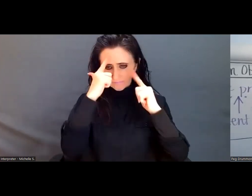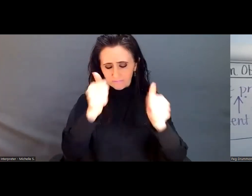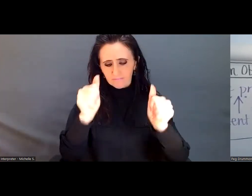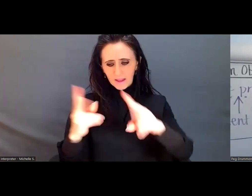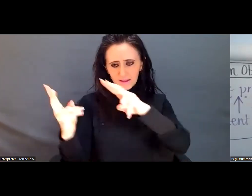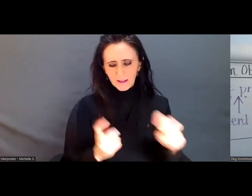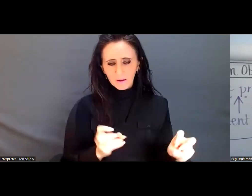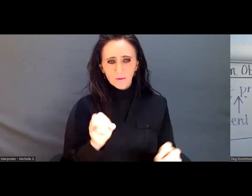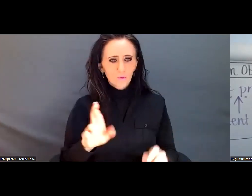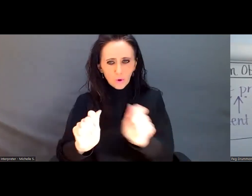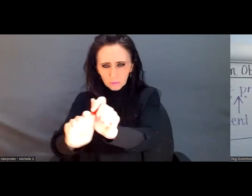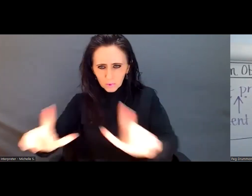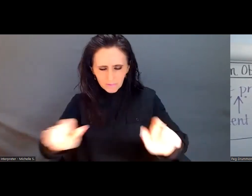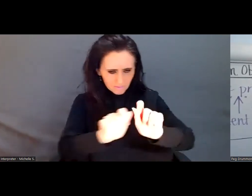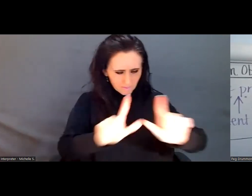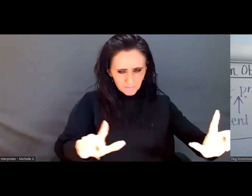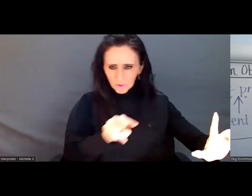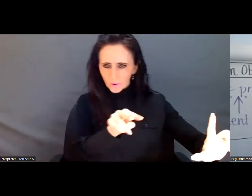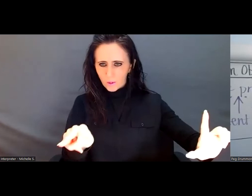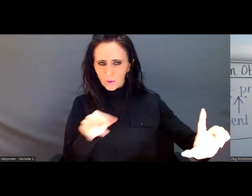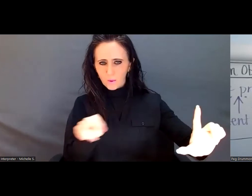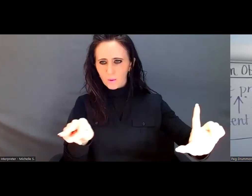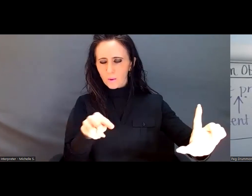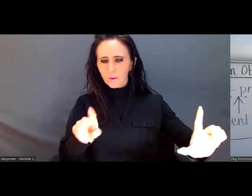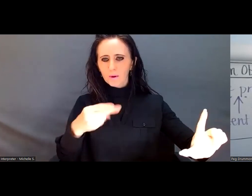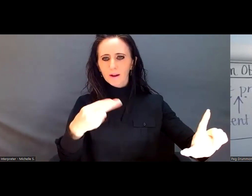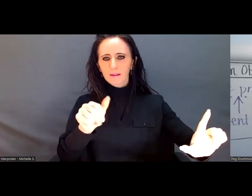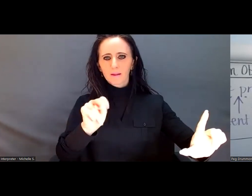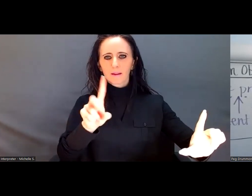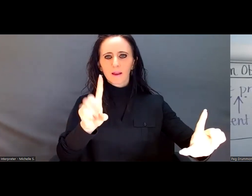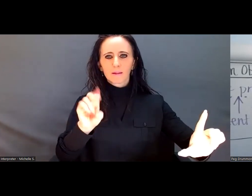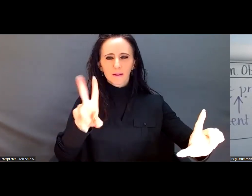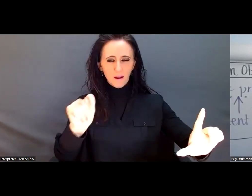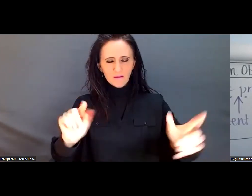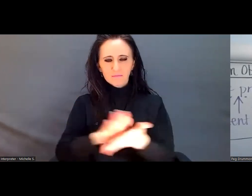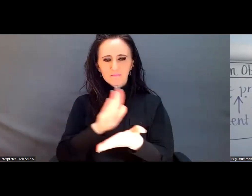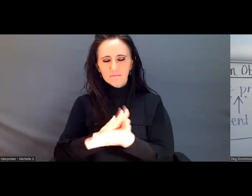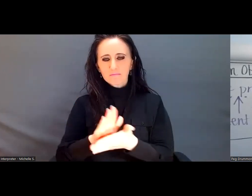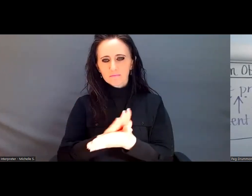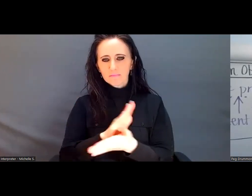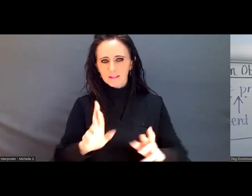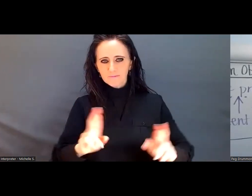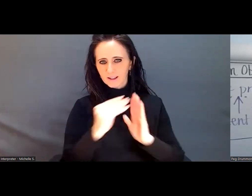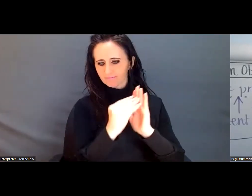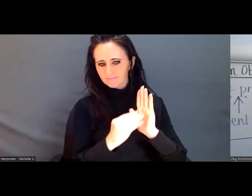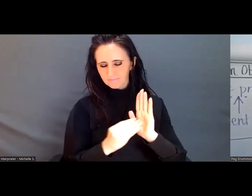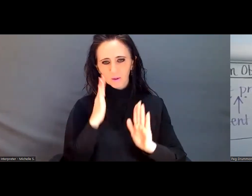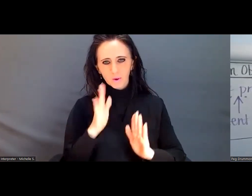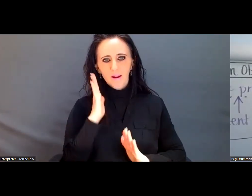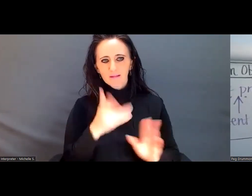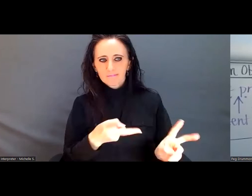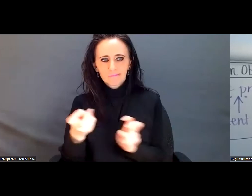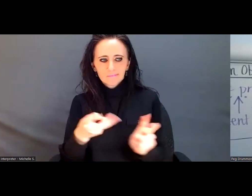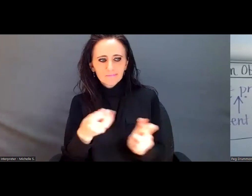see it, bring it up on your screen. That's what we're going to be using to follow along for this next bit. Okay, everybody